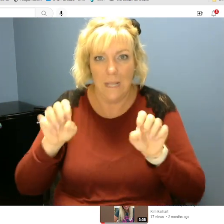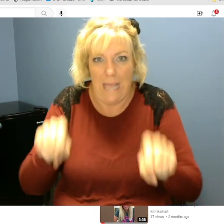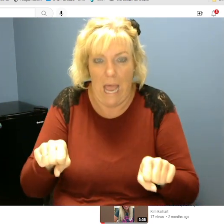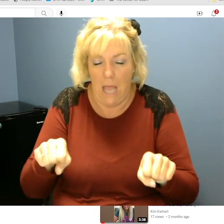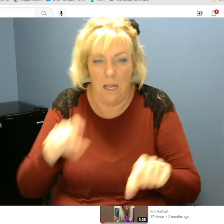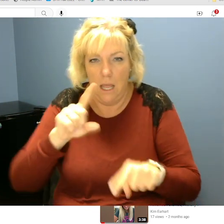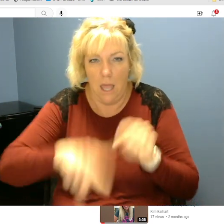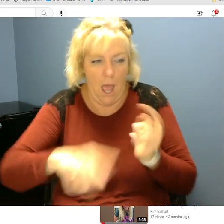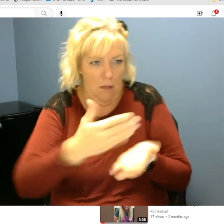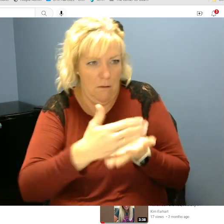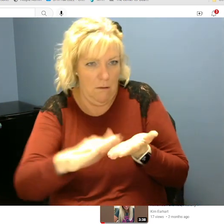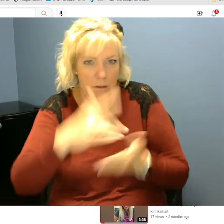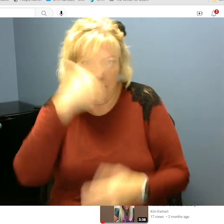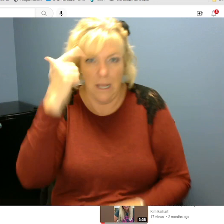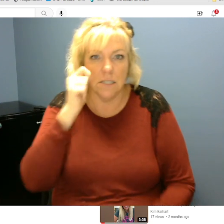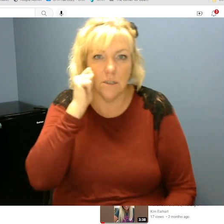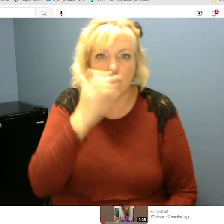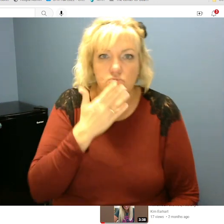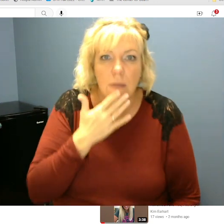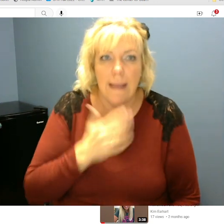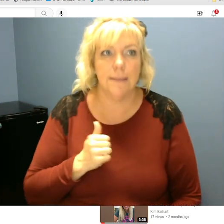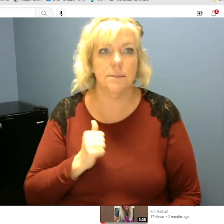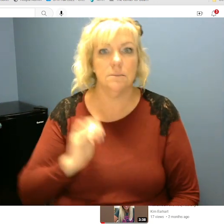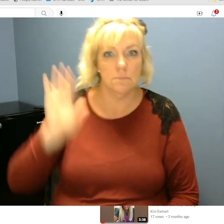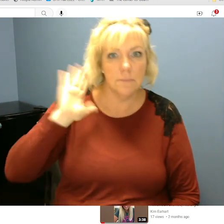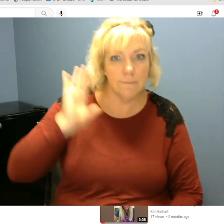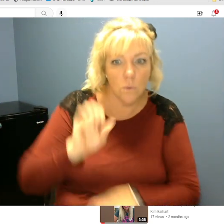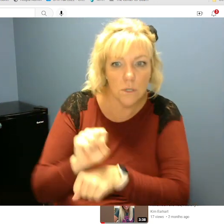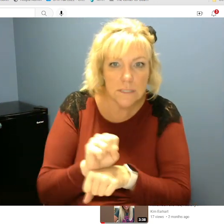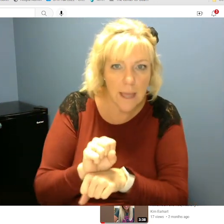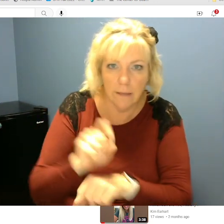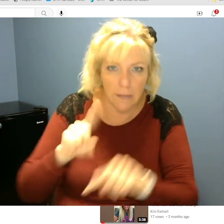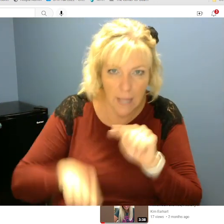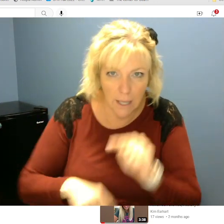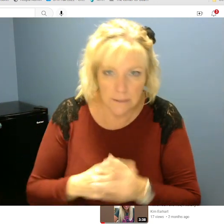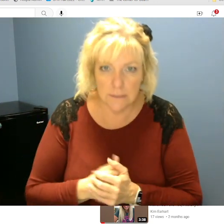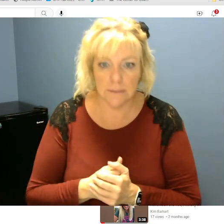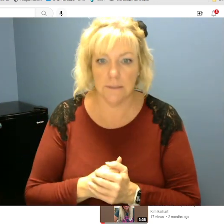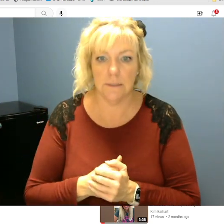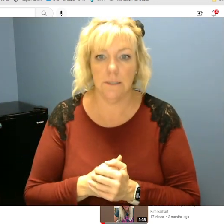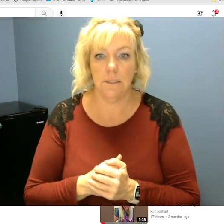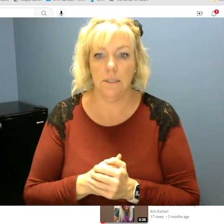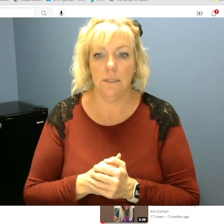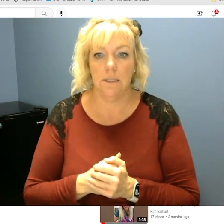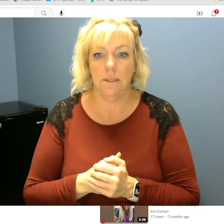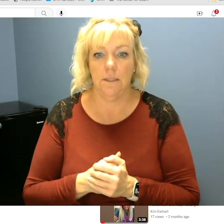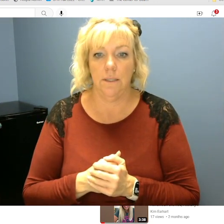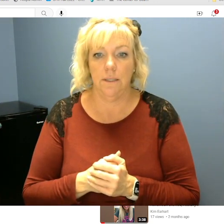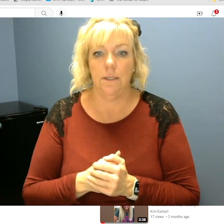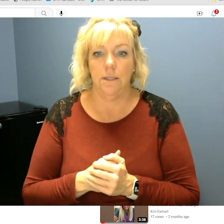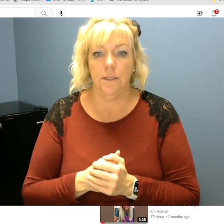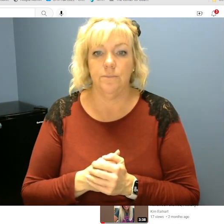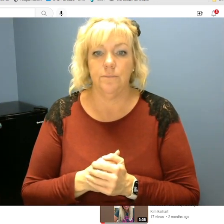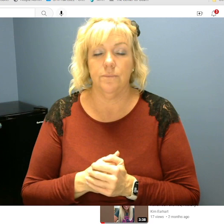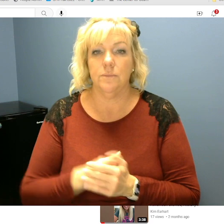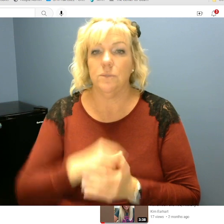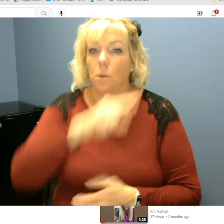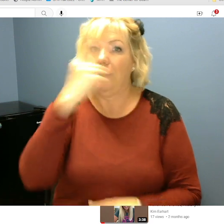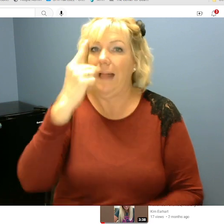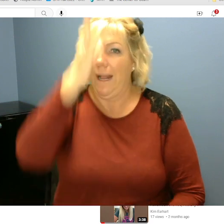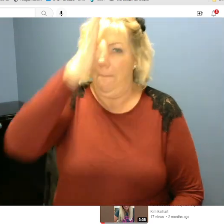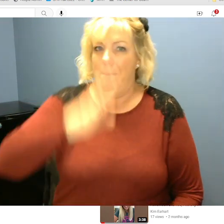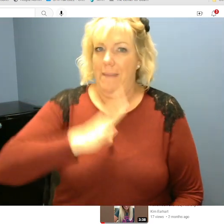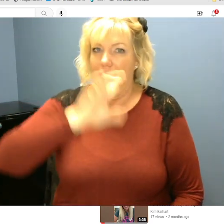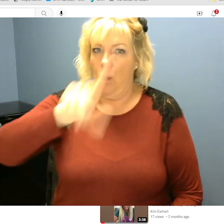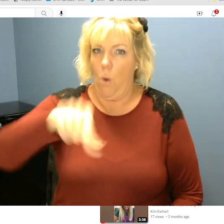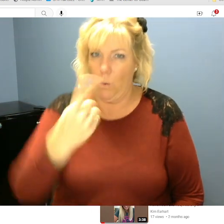previous conditions of servitude, and so it gives the franchise to black men. Note that women